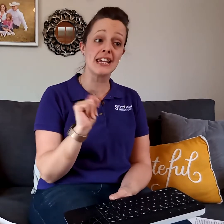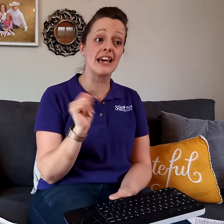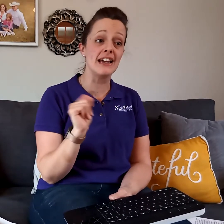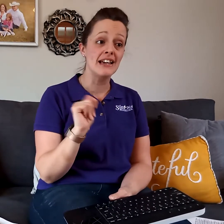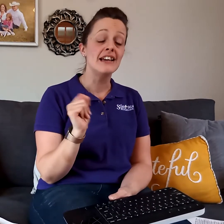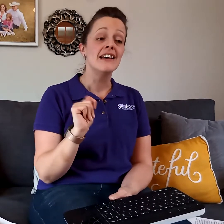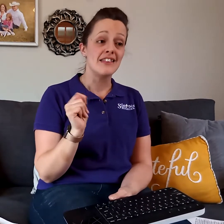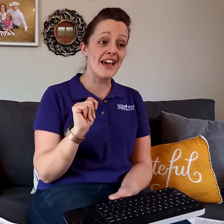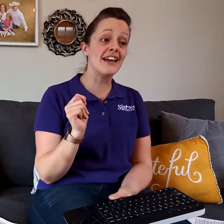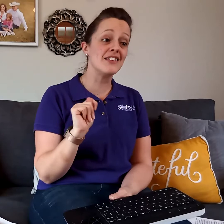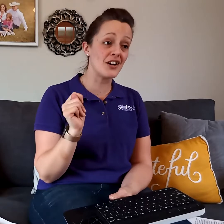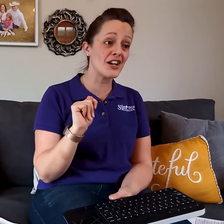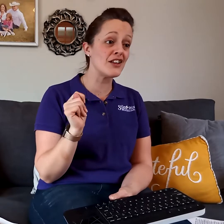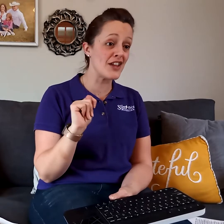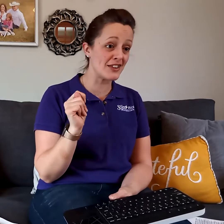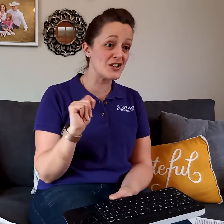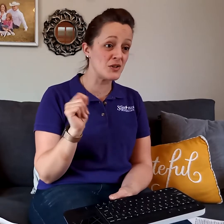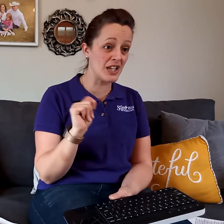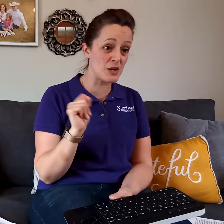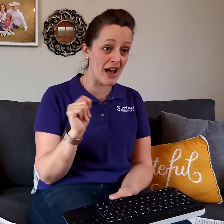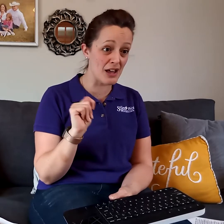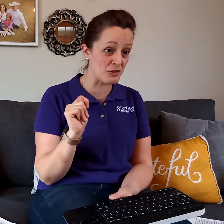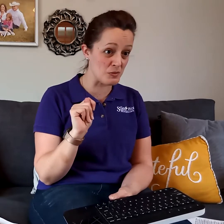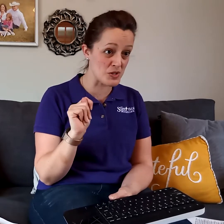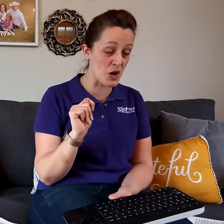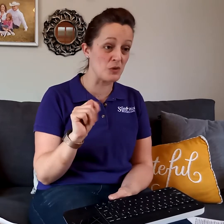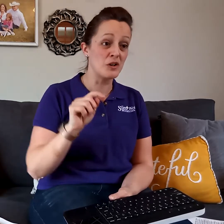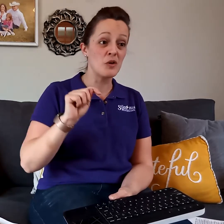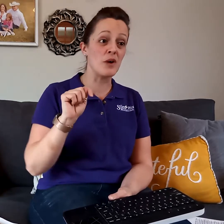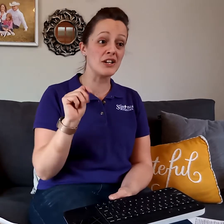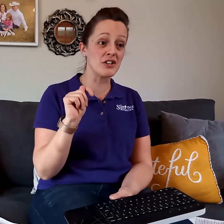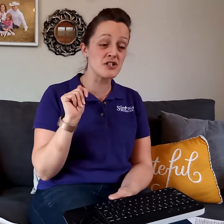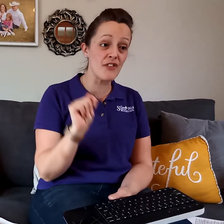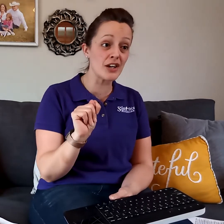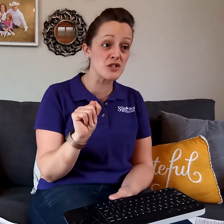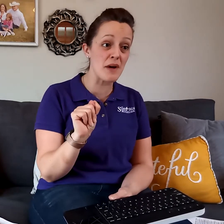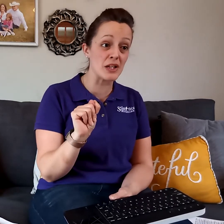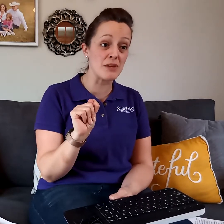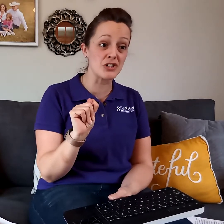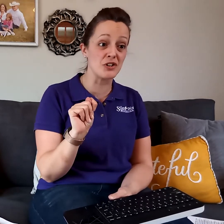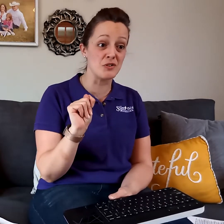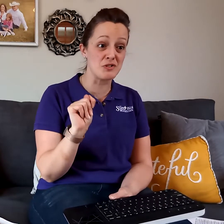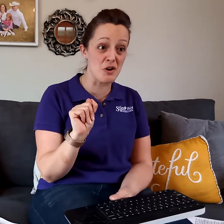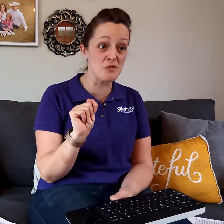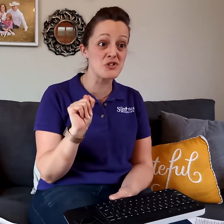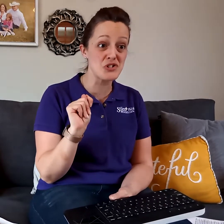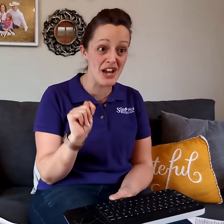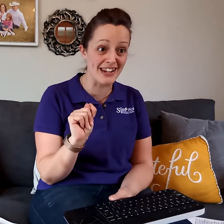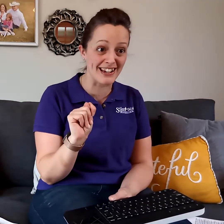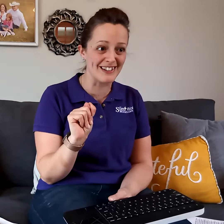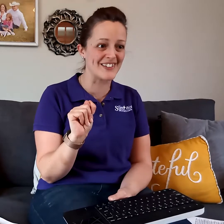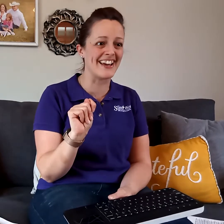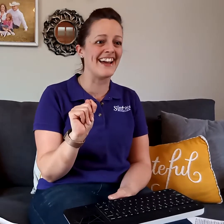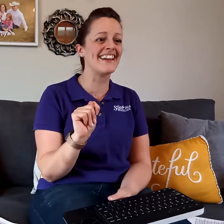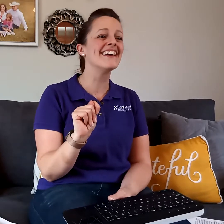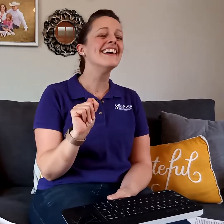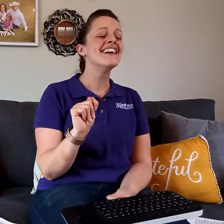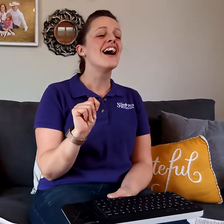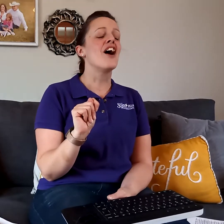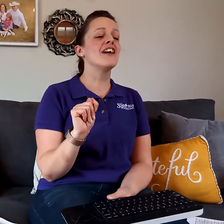it, then they're going to think that you need the bathroom. So when you're finger spelling, make sure you don't shake it, okay? All right, show